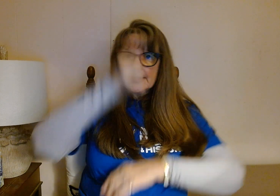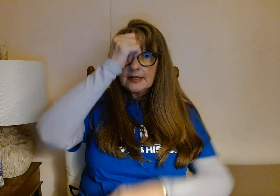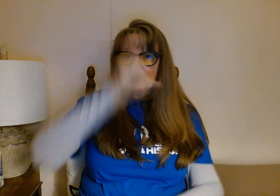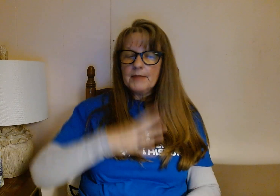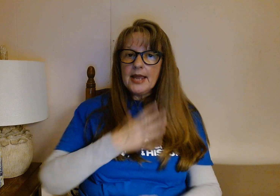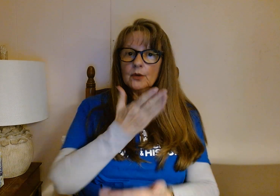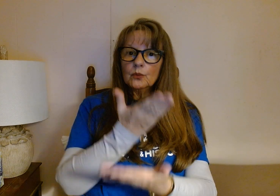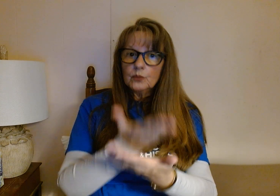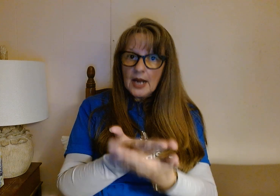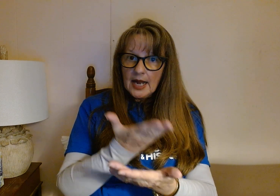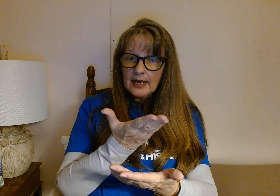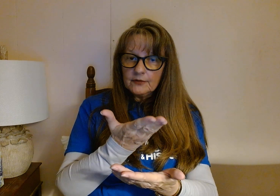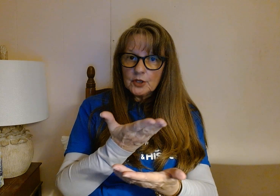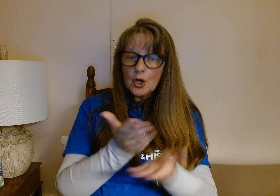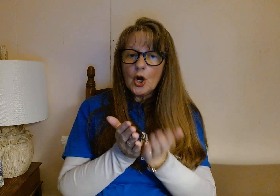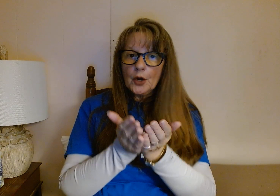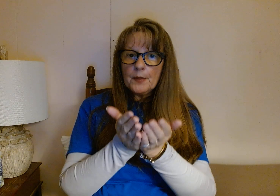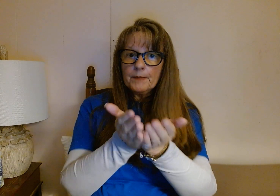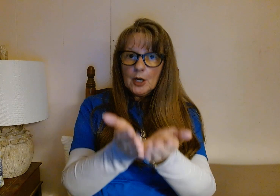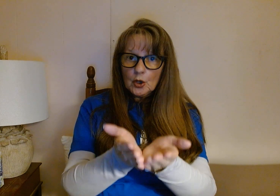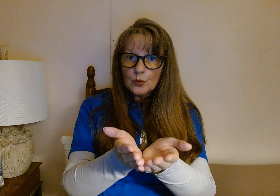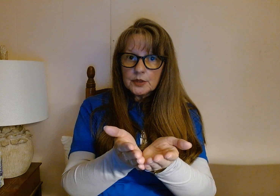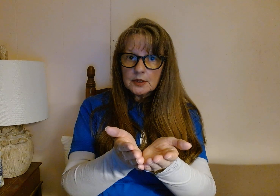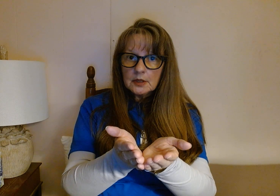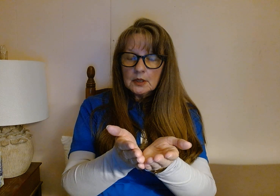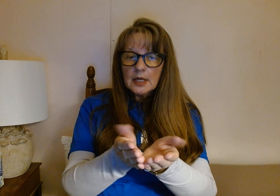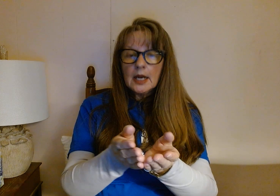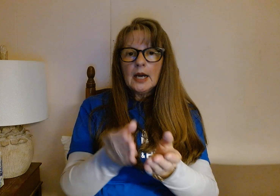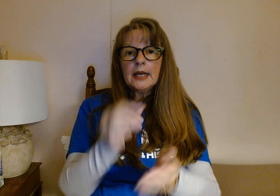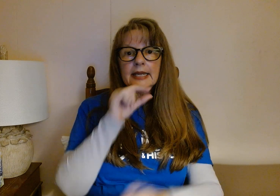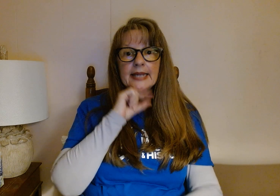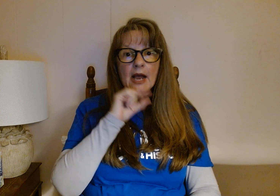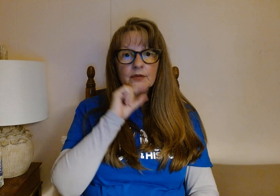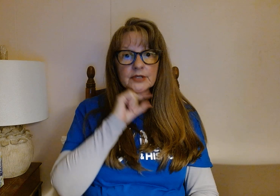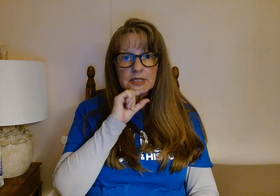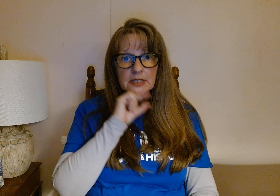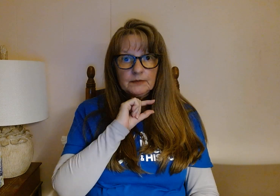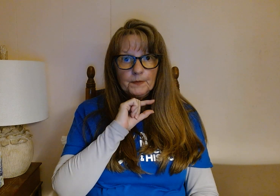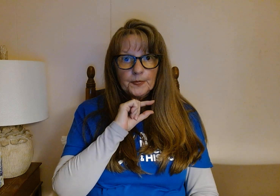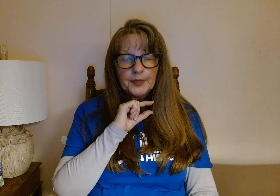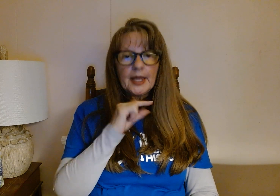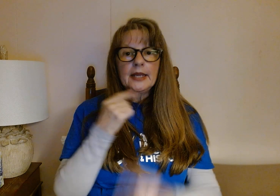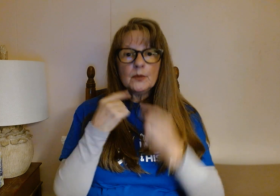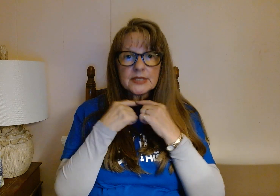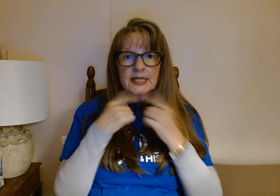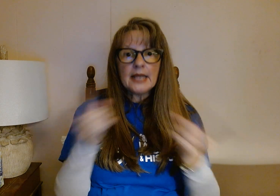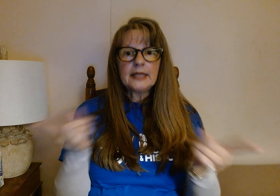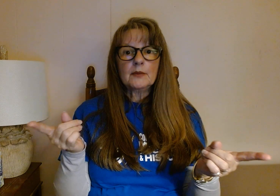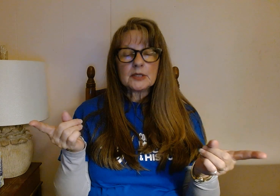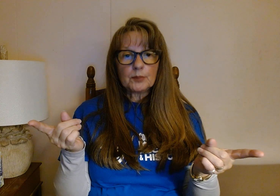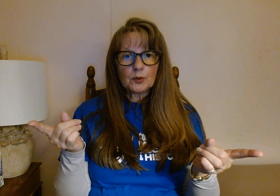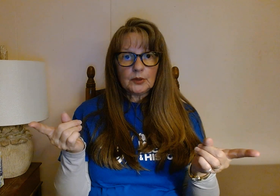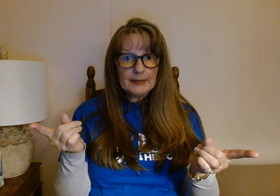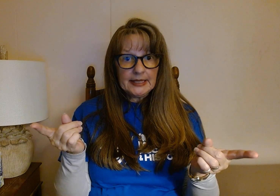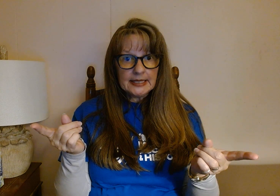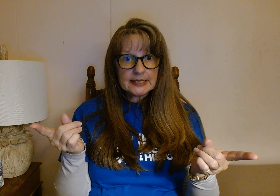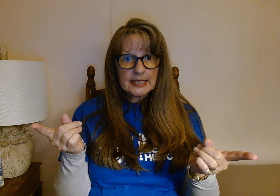the man arrived on a boat in Galveston, and he was telling it, was proclaiming it. And